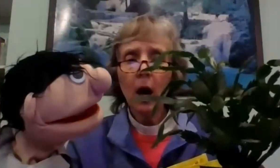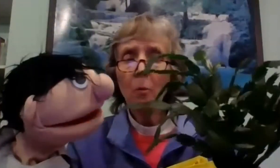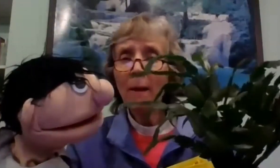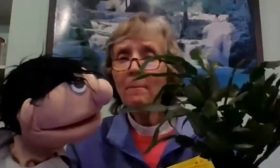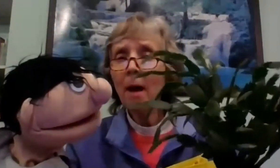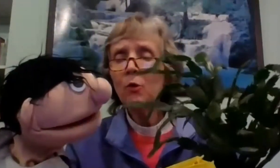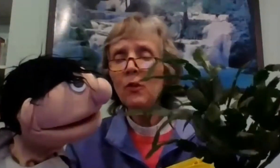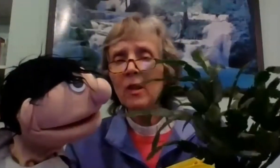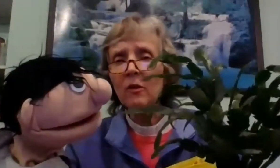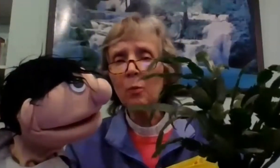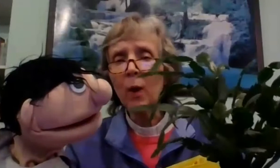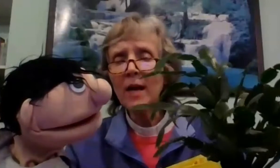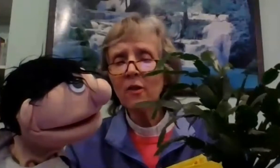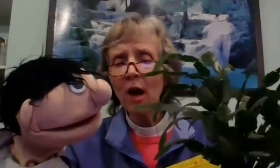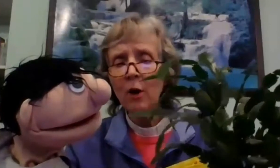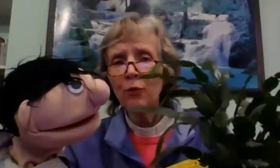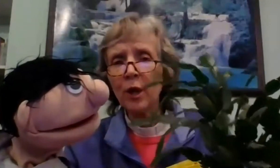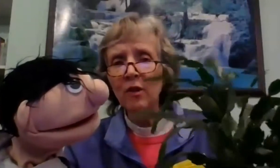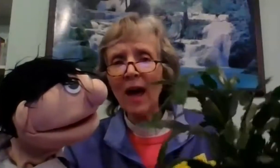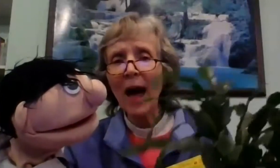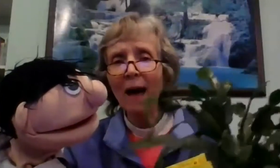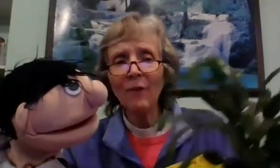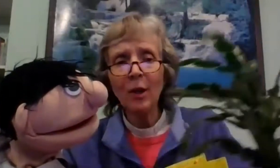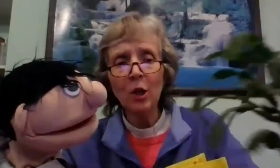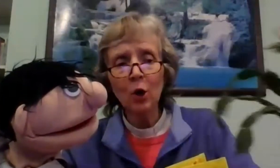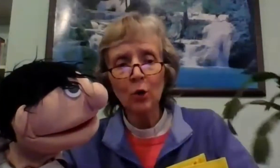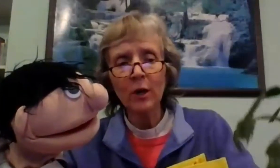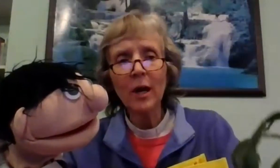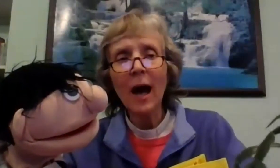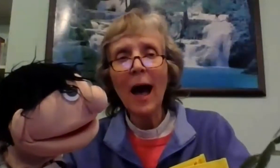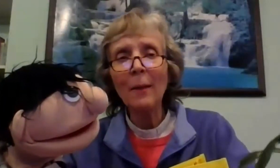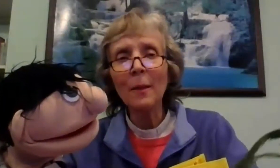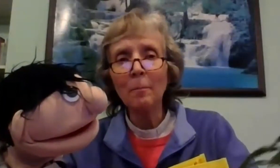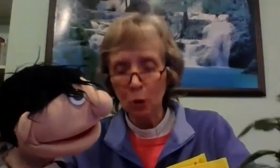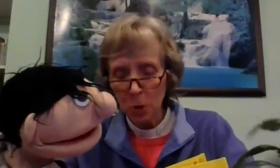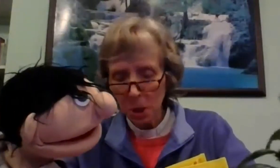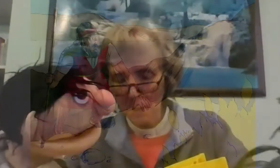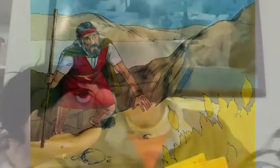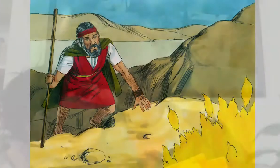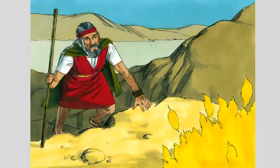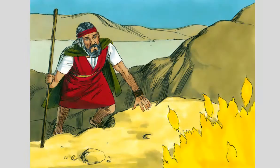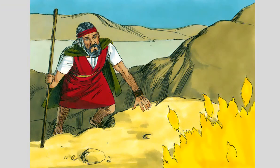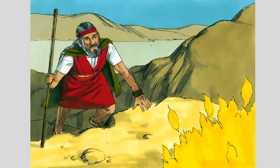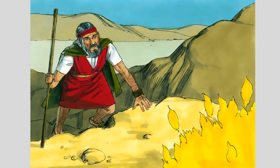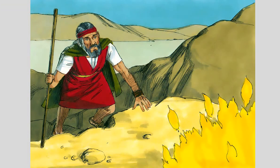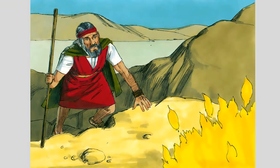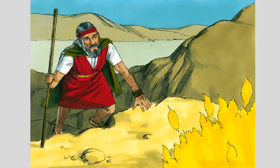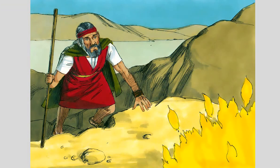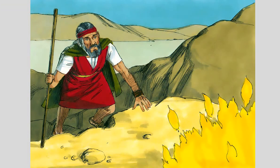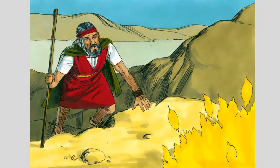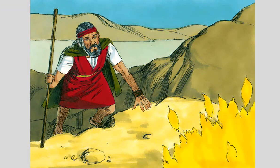when Moses went over to have a look at the bush, he got the shock of his